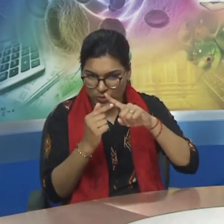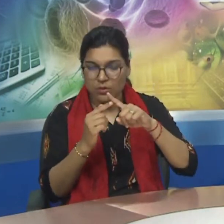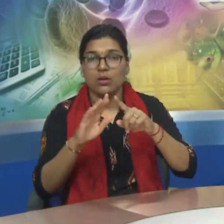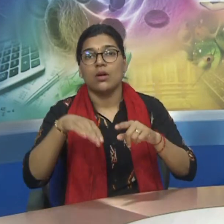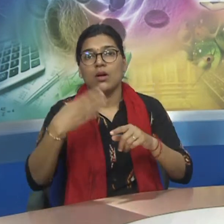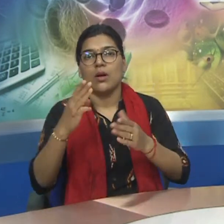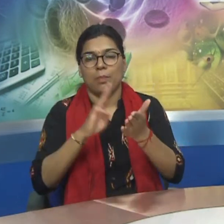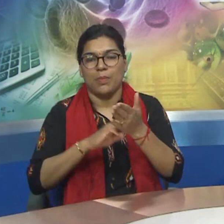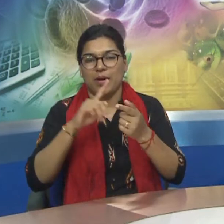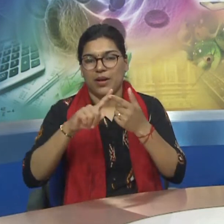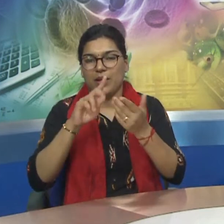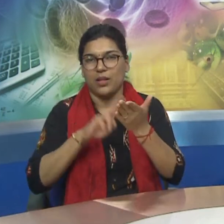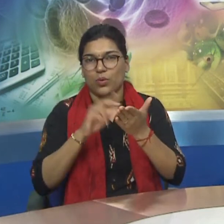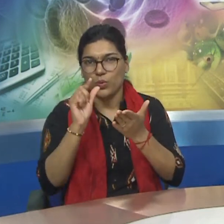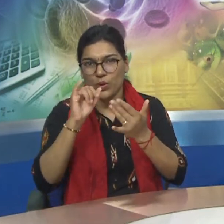Shortcut menus.